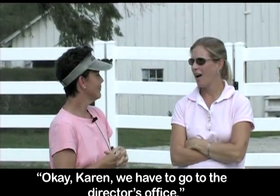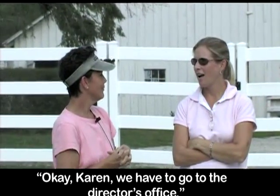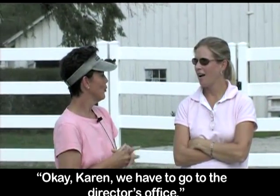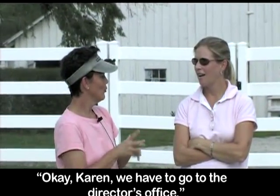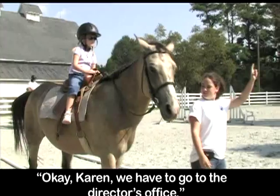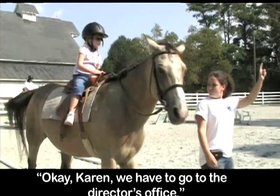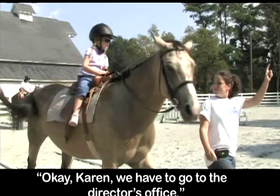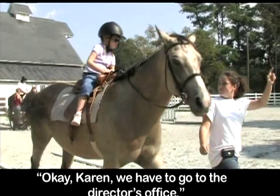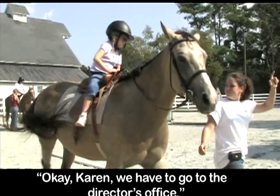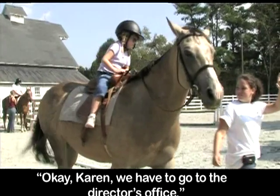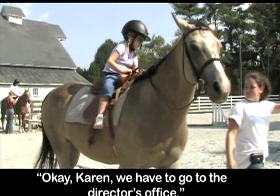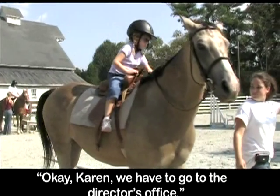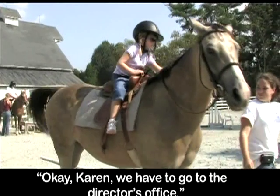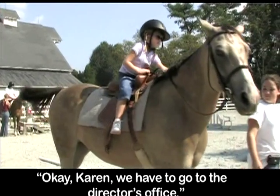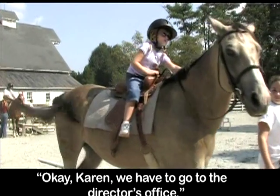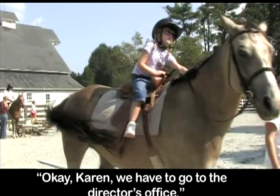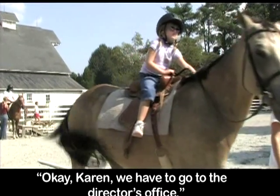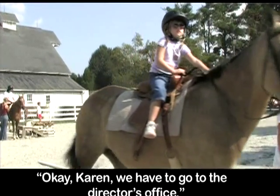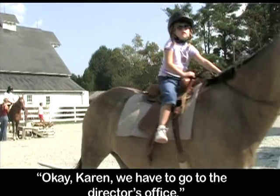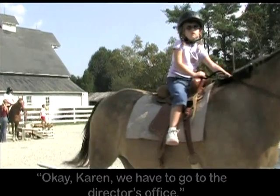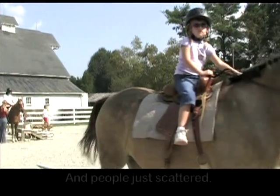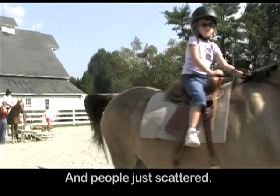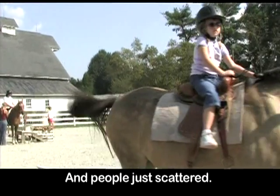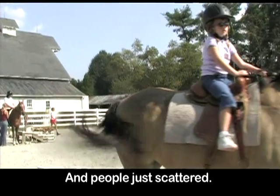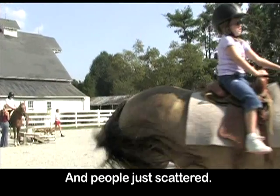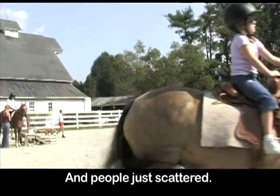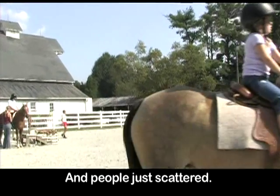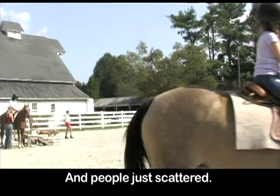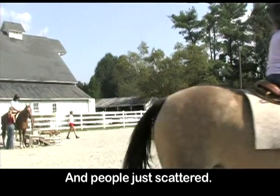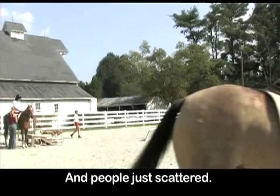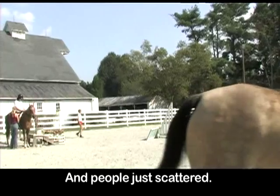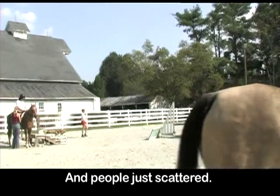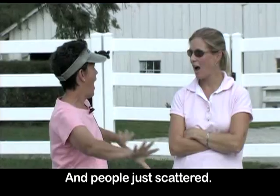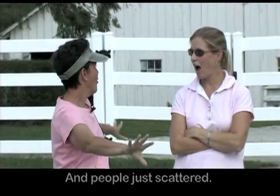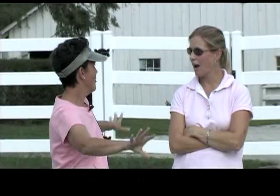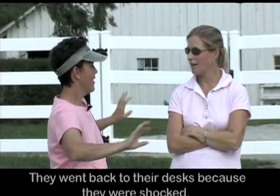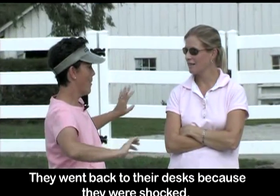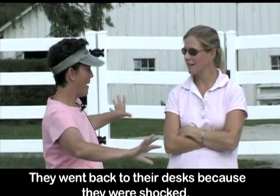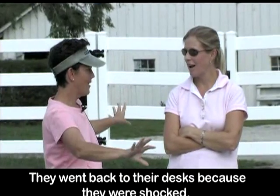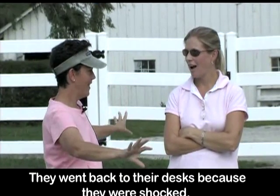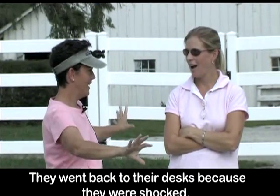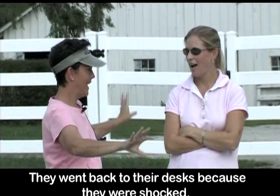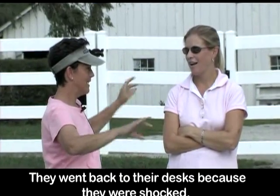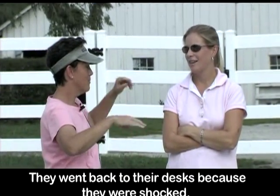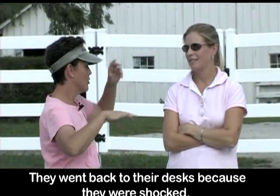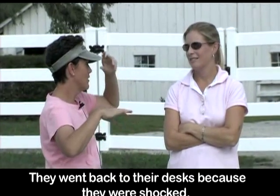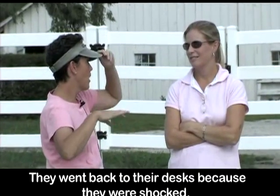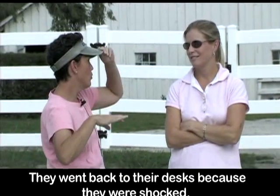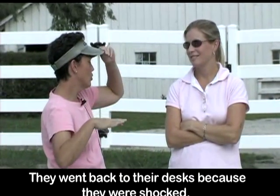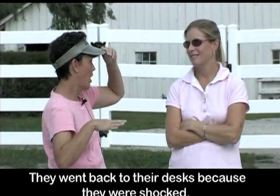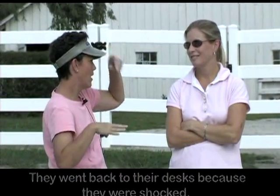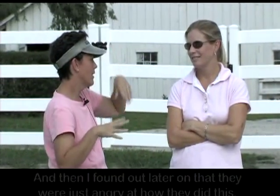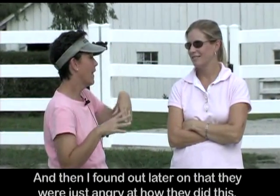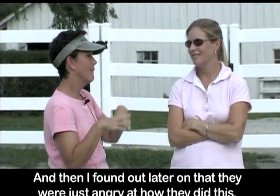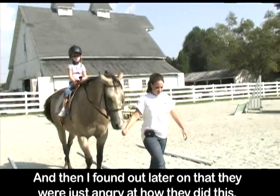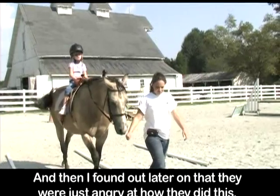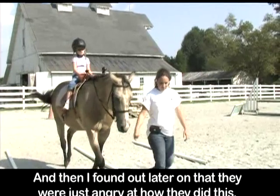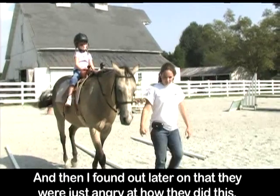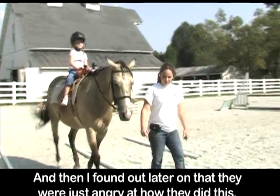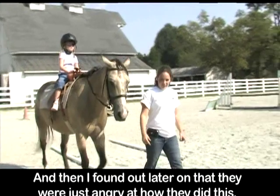to the director's office. And people just gathered. They went back to their desk because they were shocked. And then I found out later on